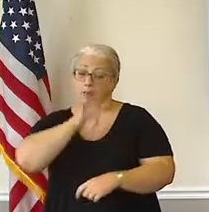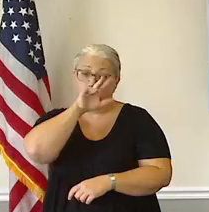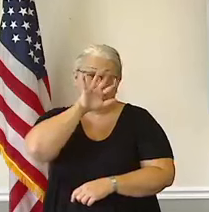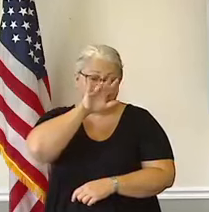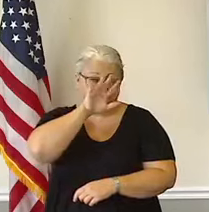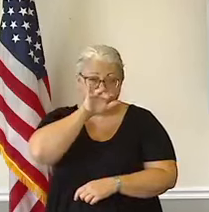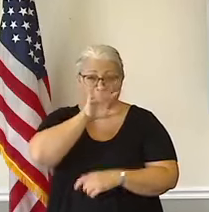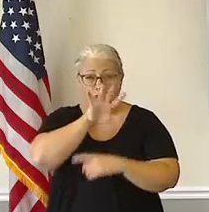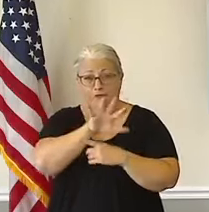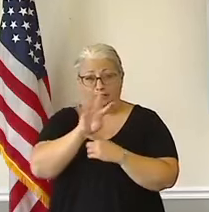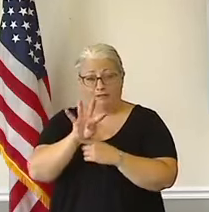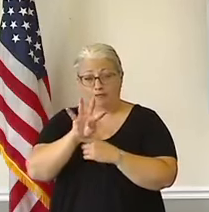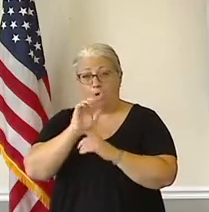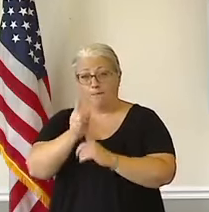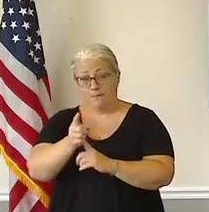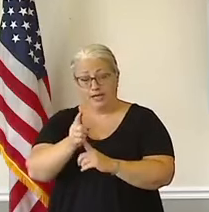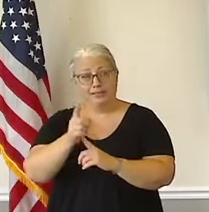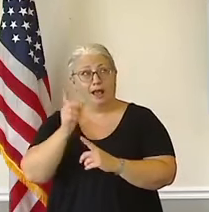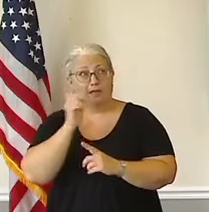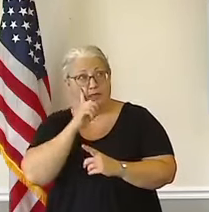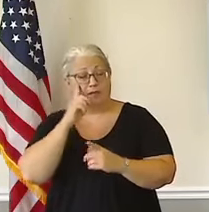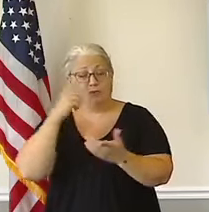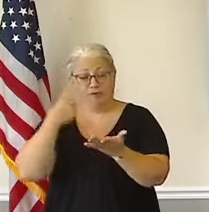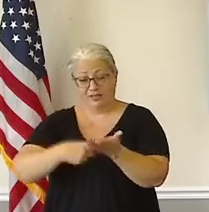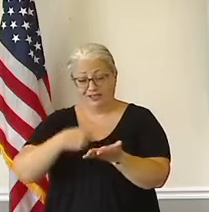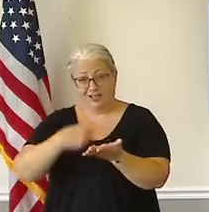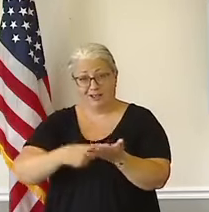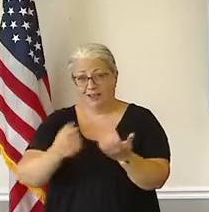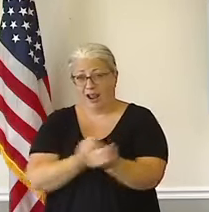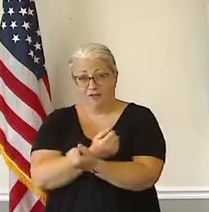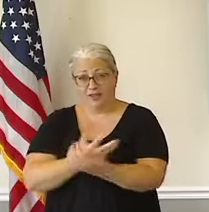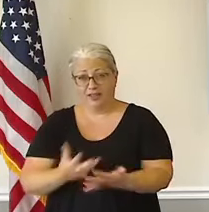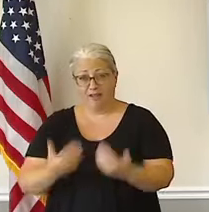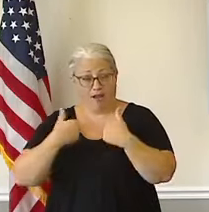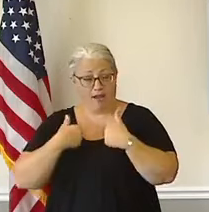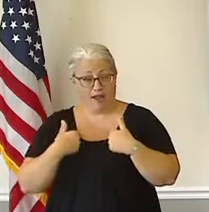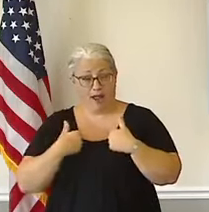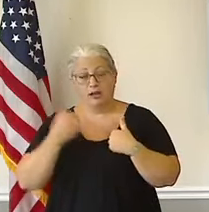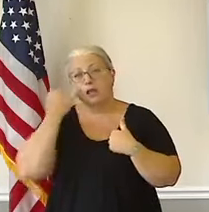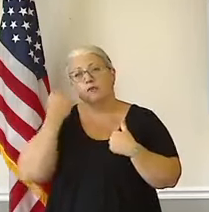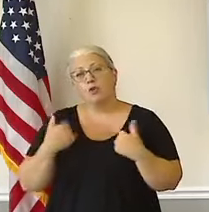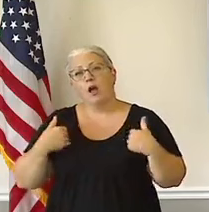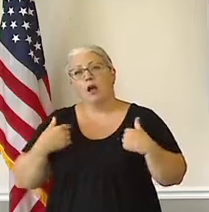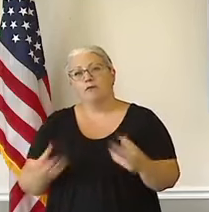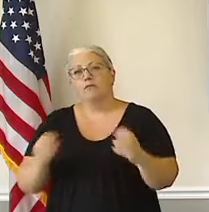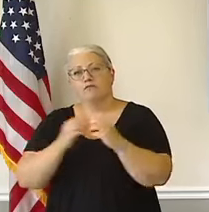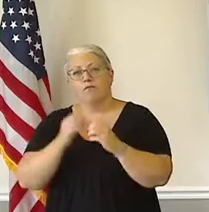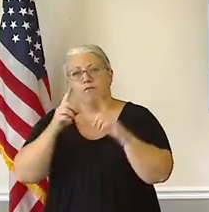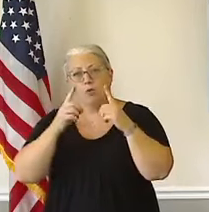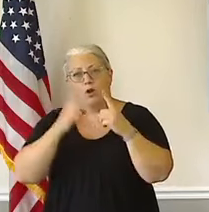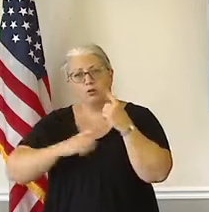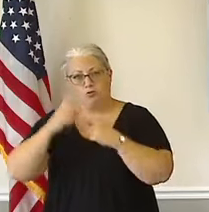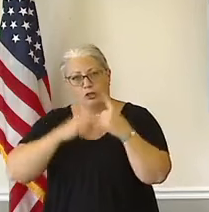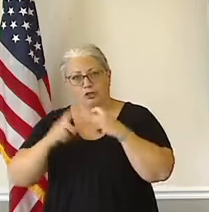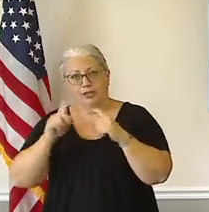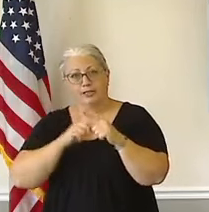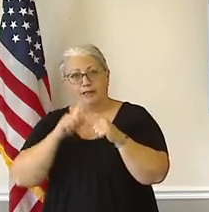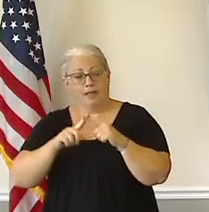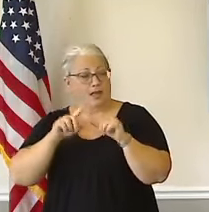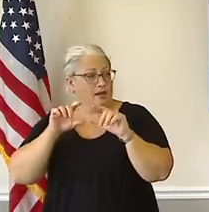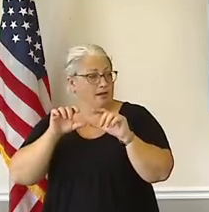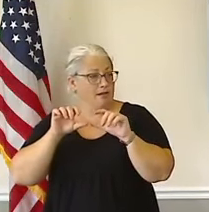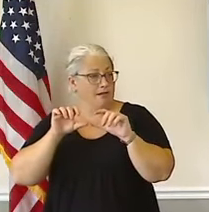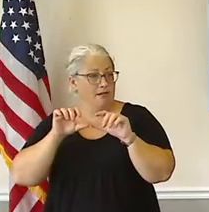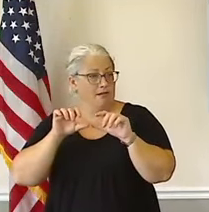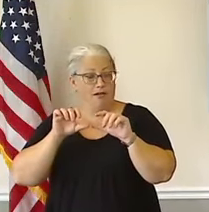we've covered just about everything that I had. Any other questions, just write them in that comment section below the live feed. I see them writing